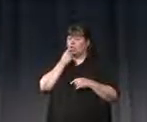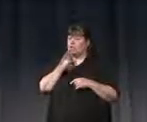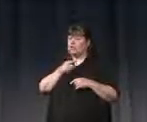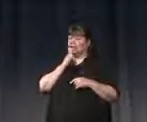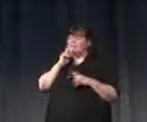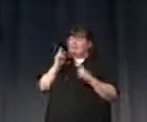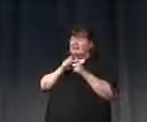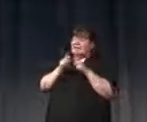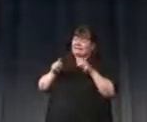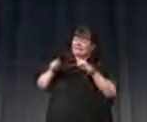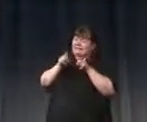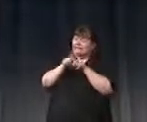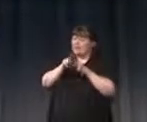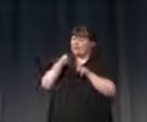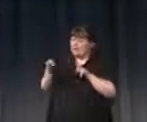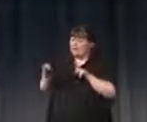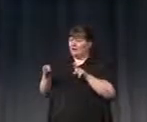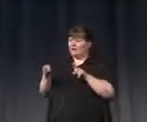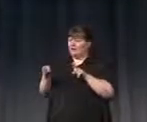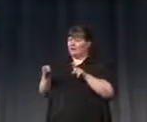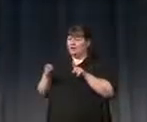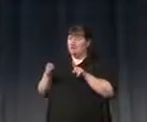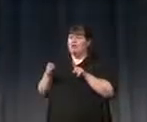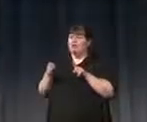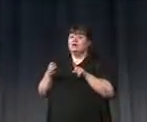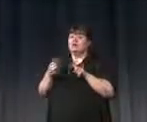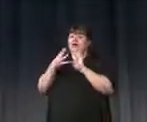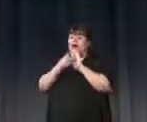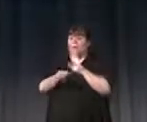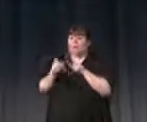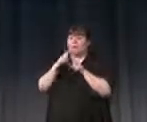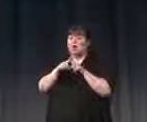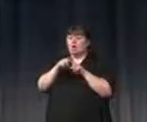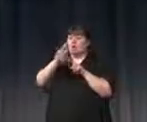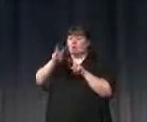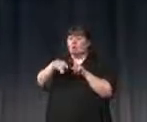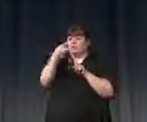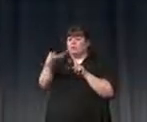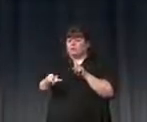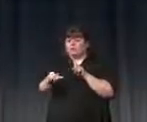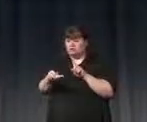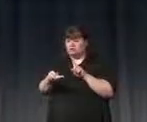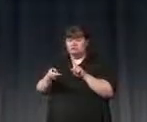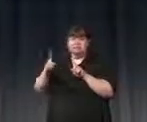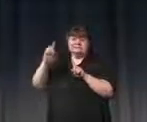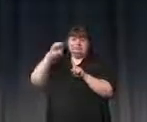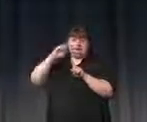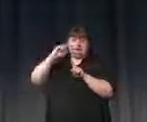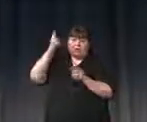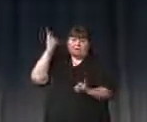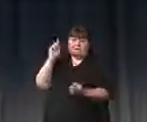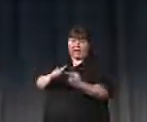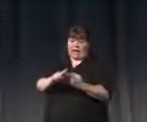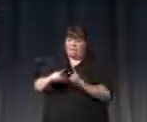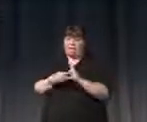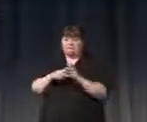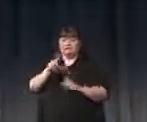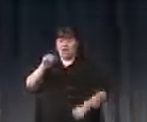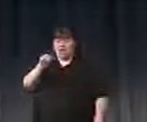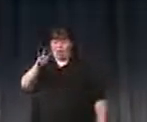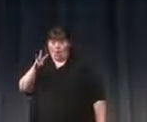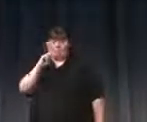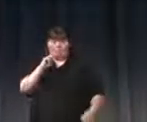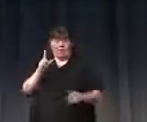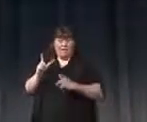the exact same thing. So we've synthesized an impulse response, but we've reversed the relationship between frequency and decay. So now the low frequencies